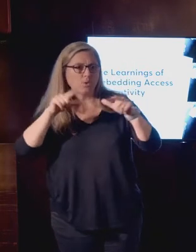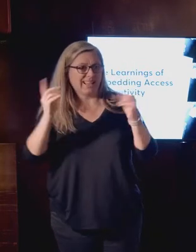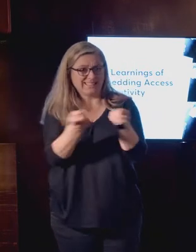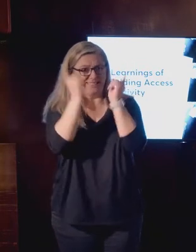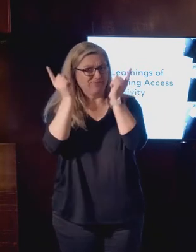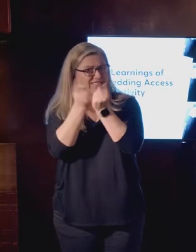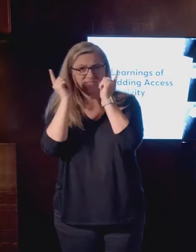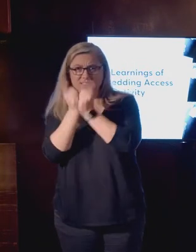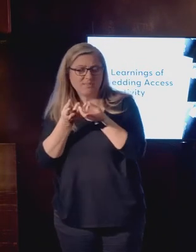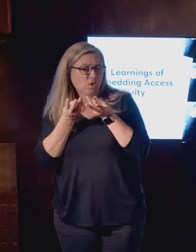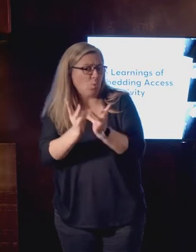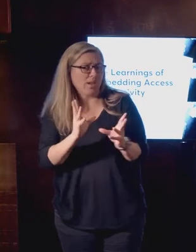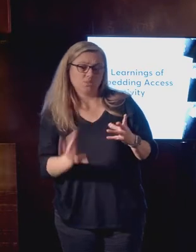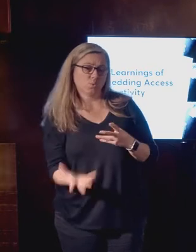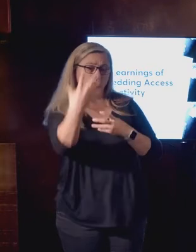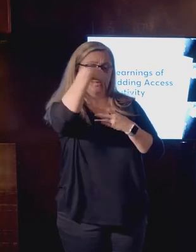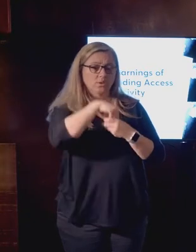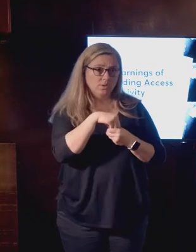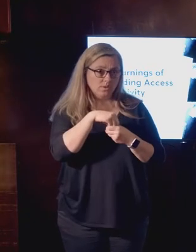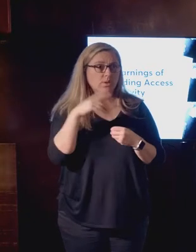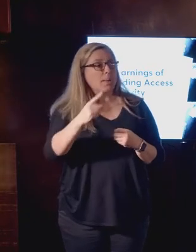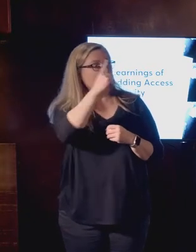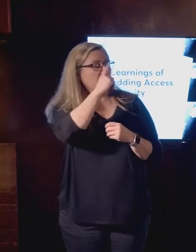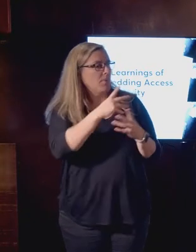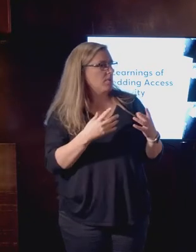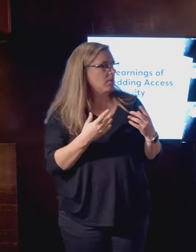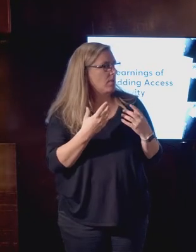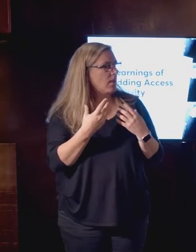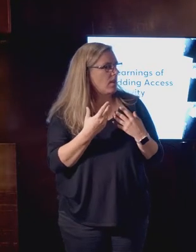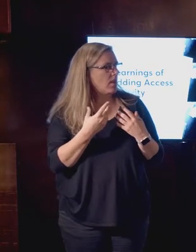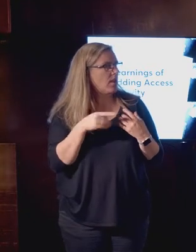ways to participate in the art. There are people with disability,